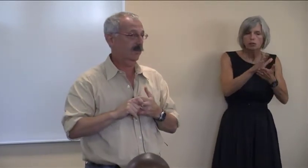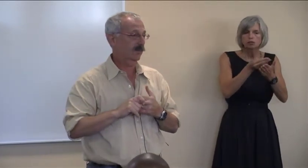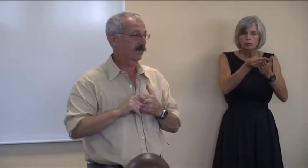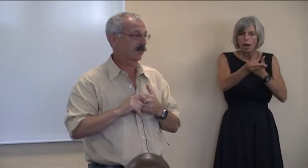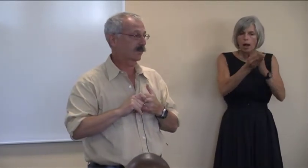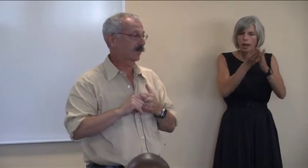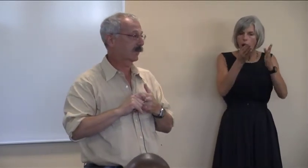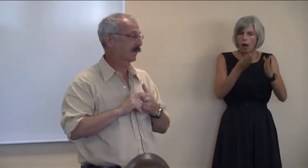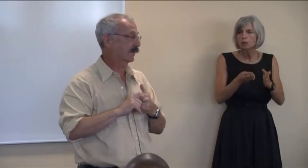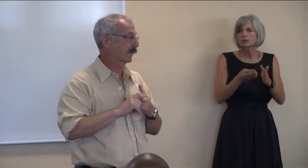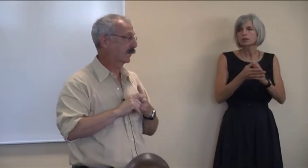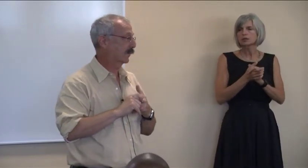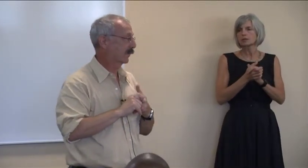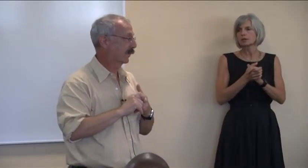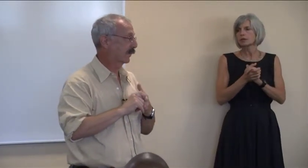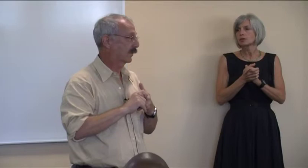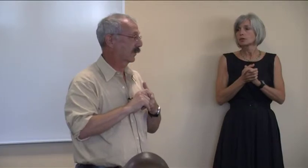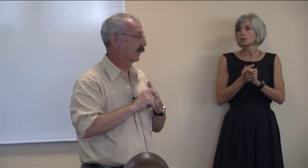harmless.